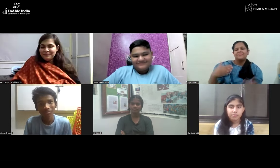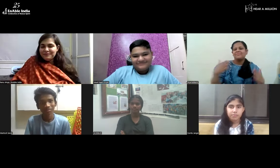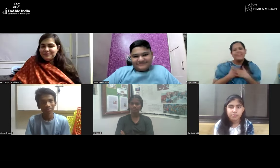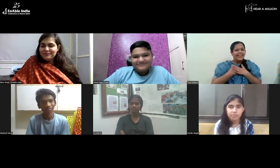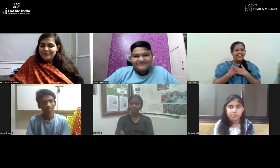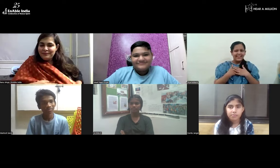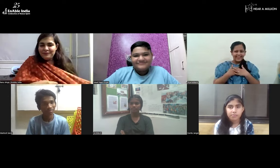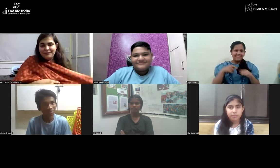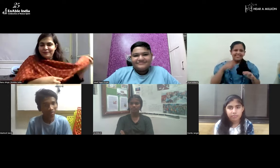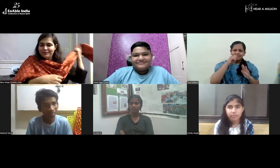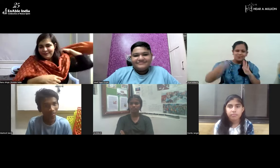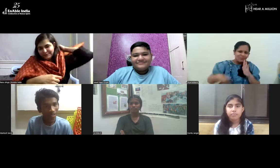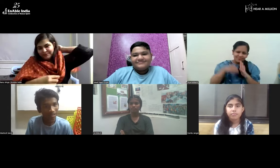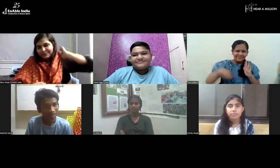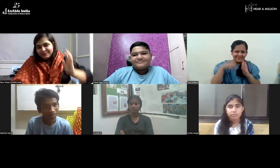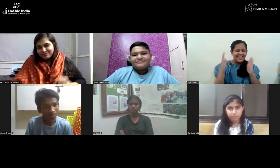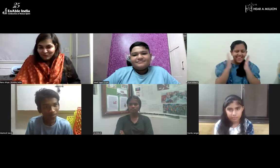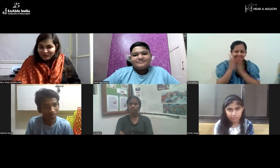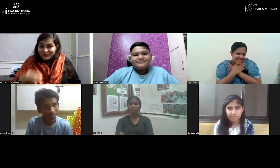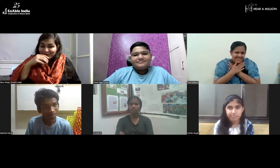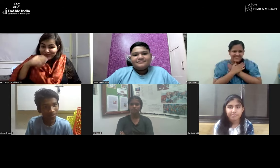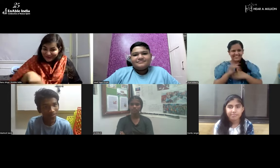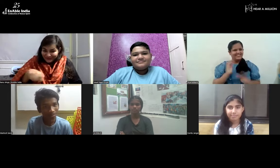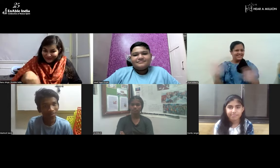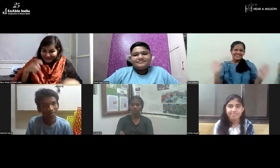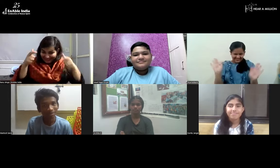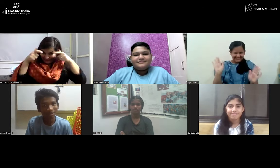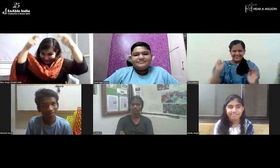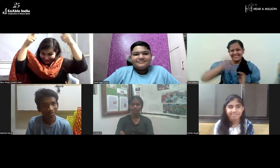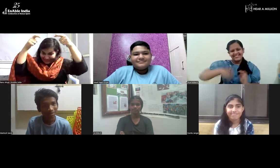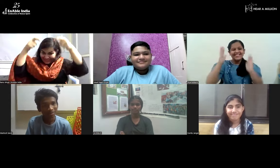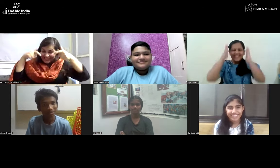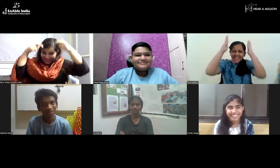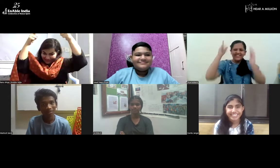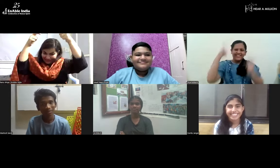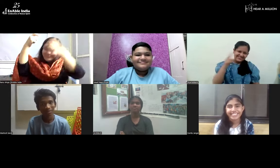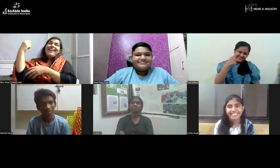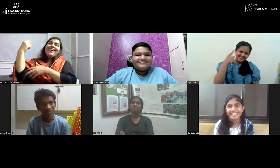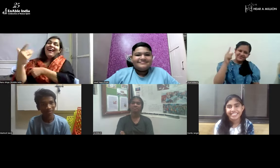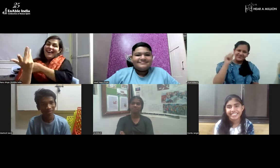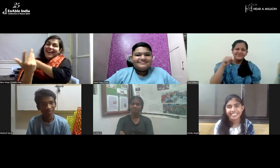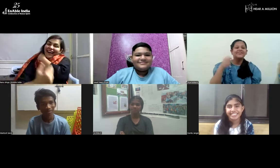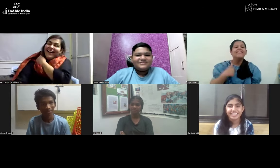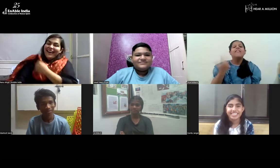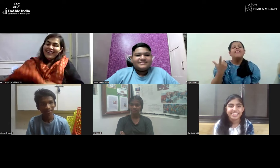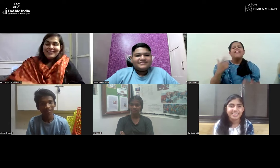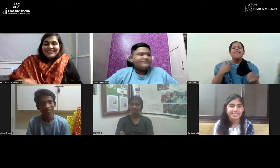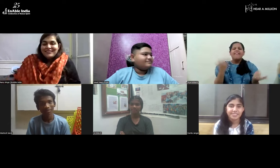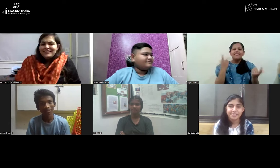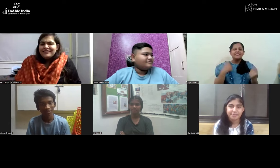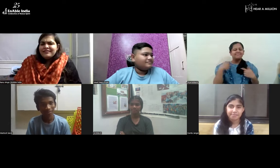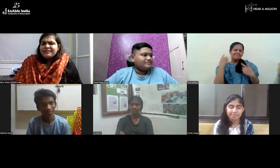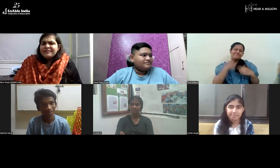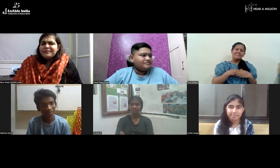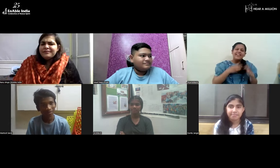stress, so then you will feel isolated. So it's better that you have more fun